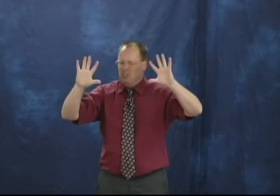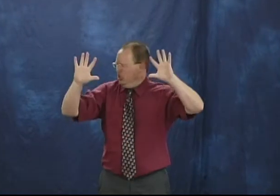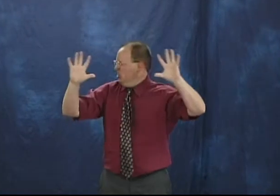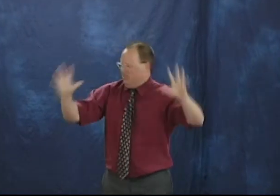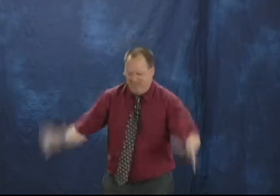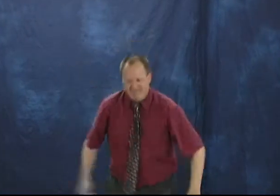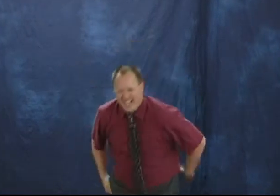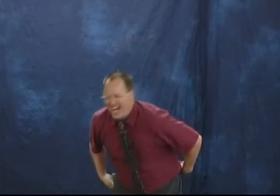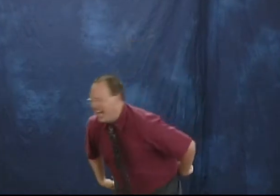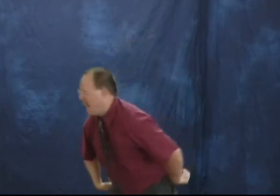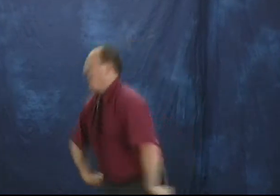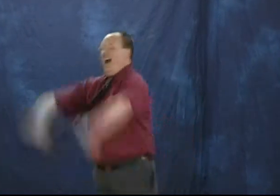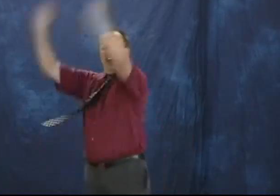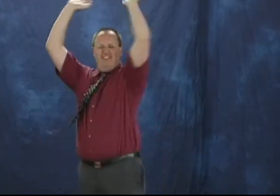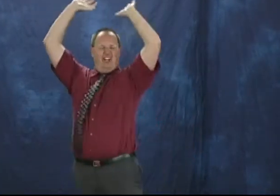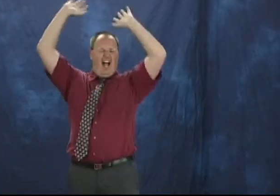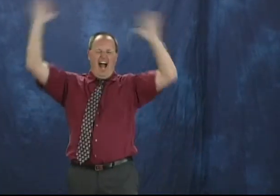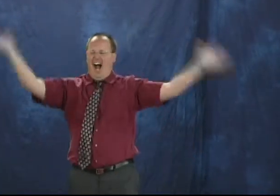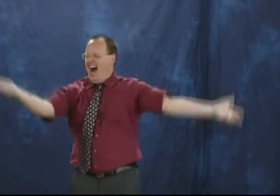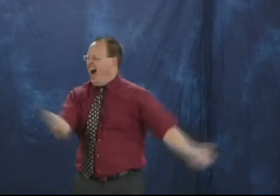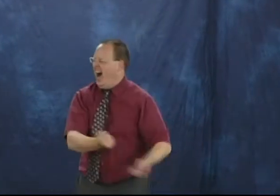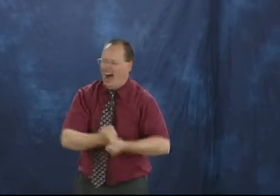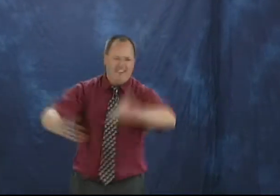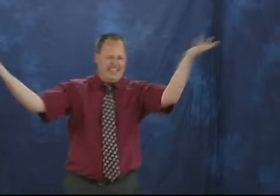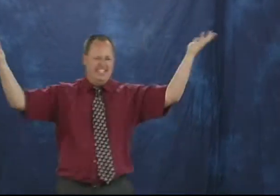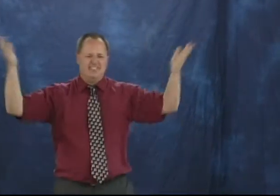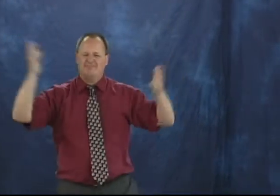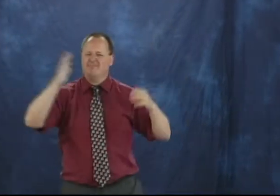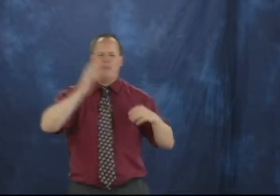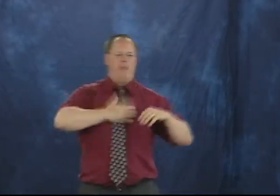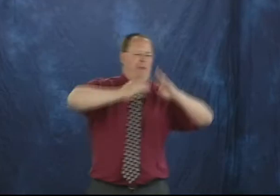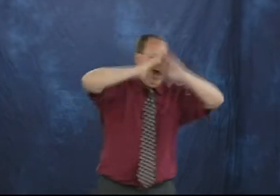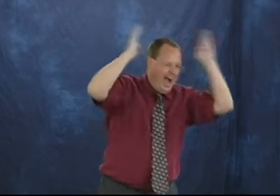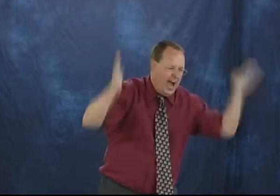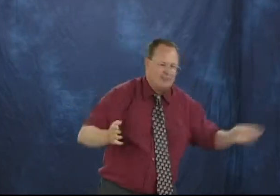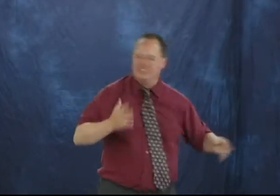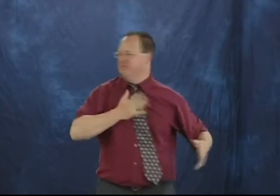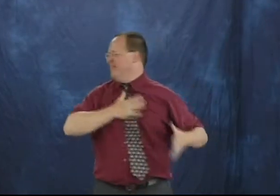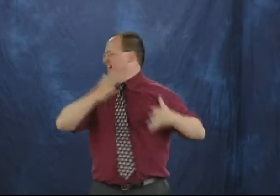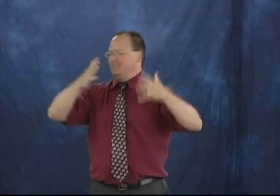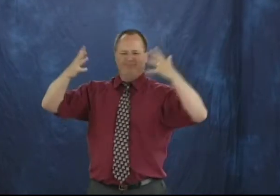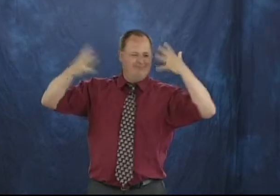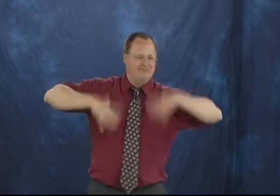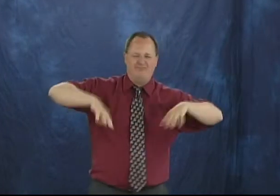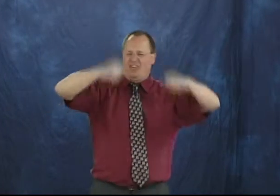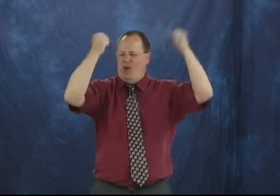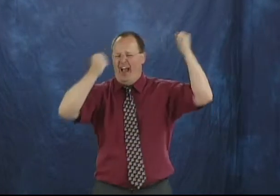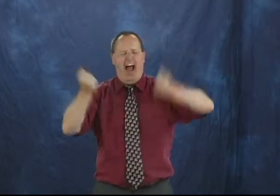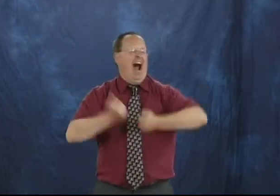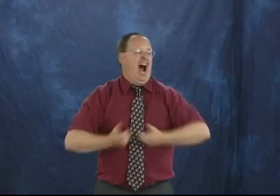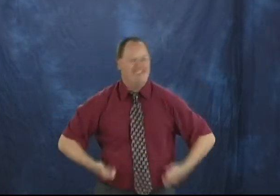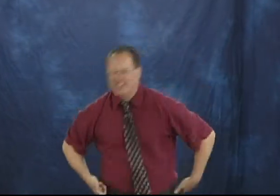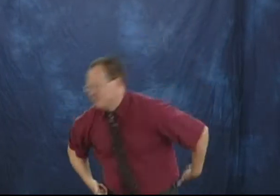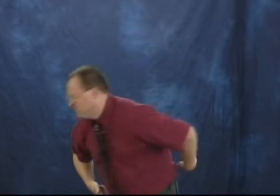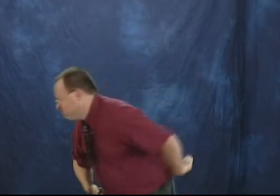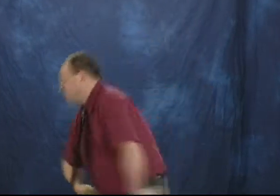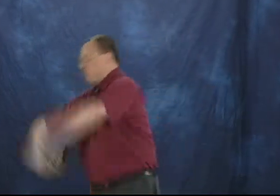It doesn't mean a wealthy person renouncing all of their riches and giving up all of their possessions from